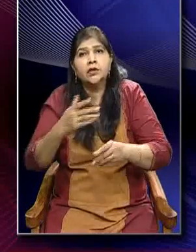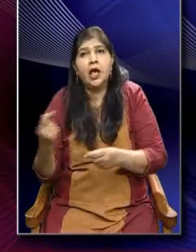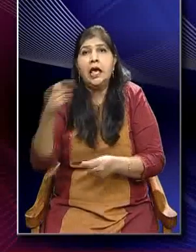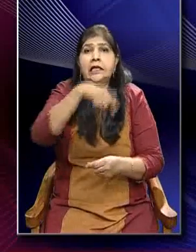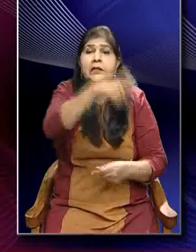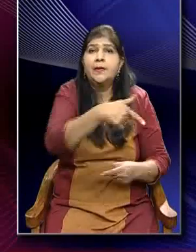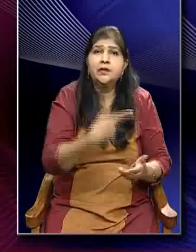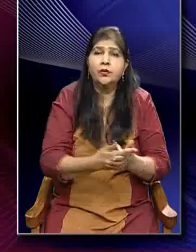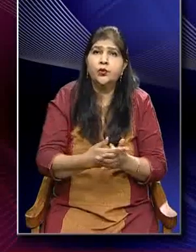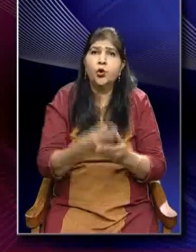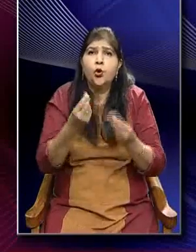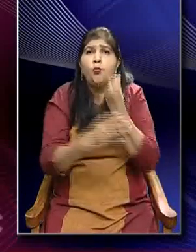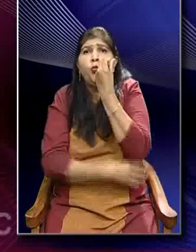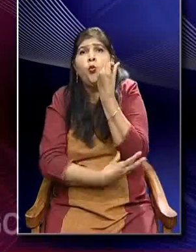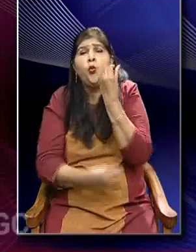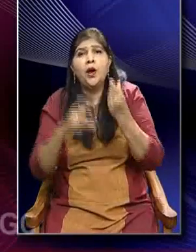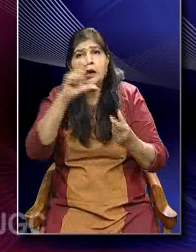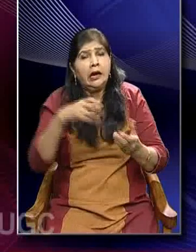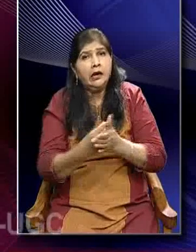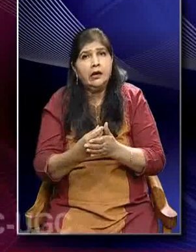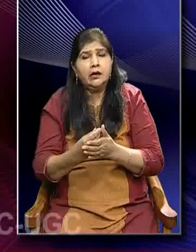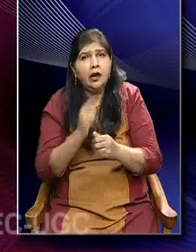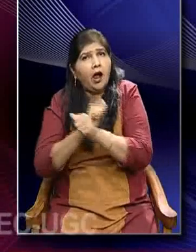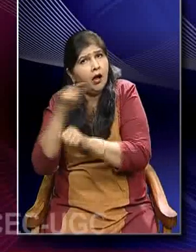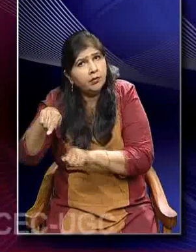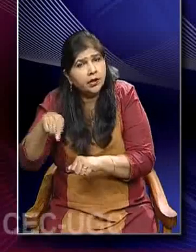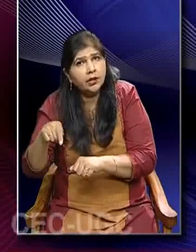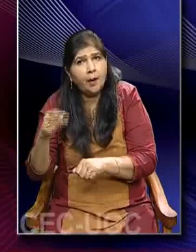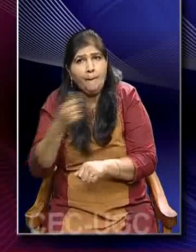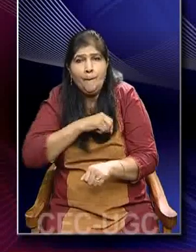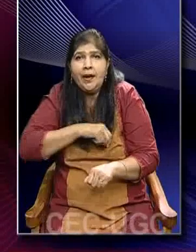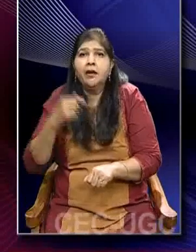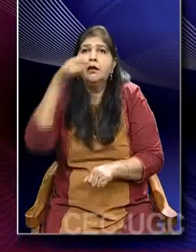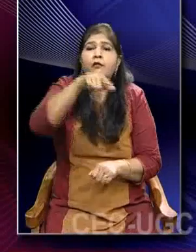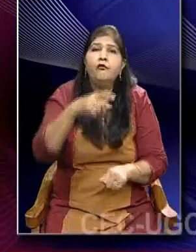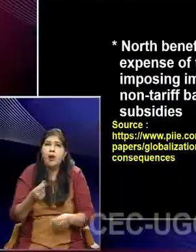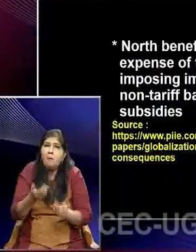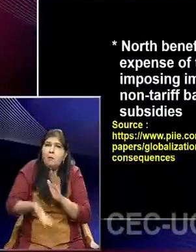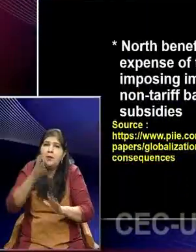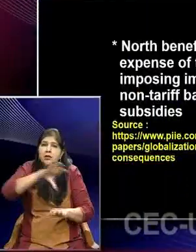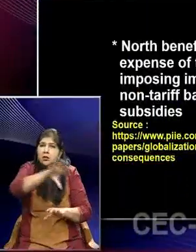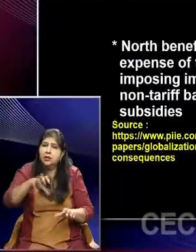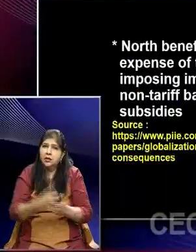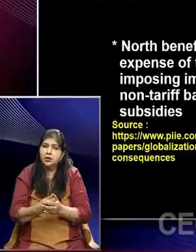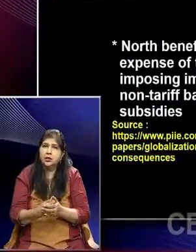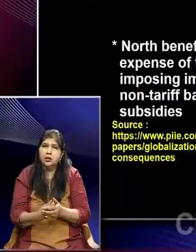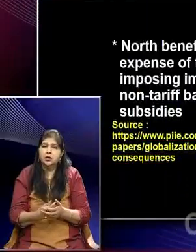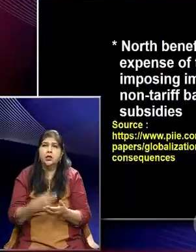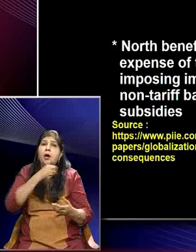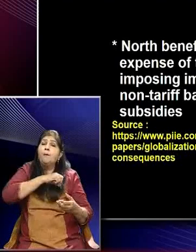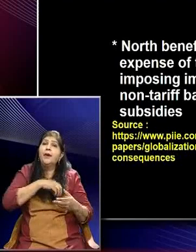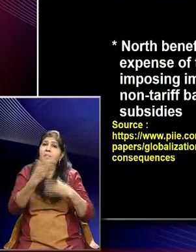of the poor countries. That is to say, North